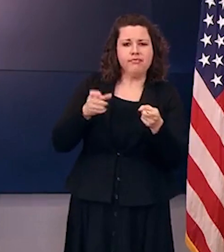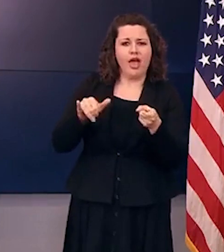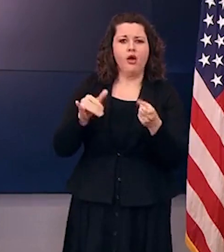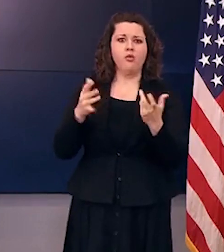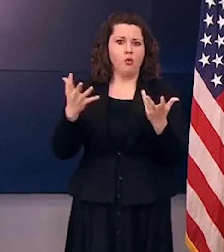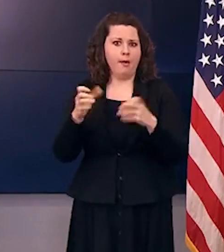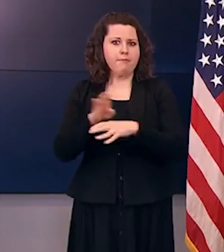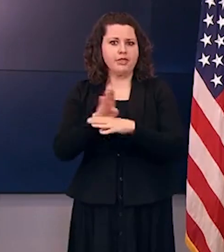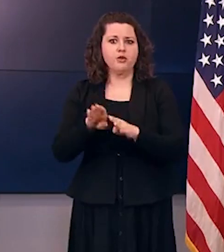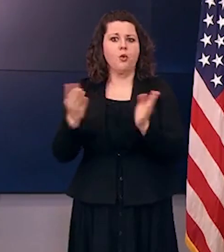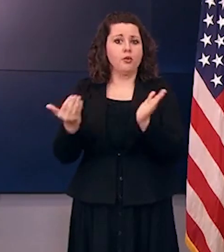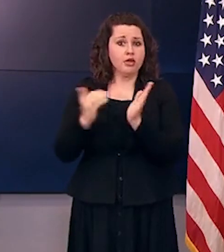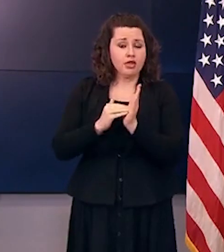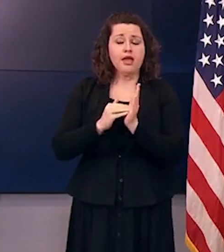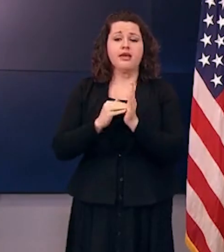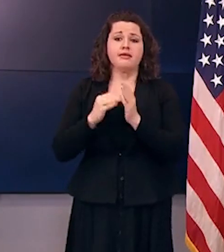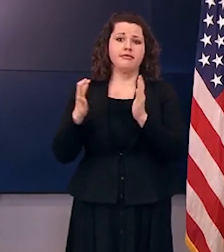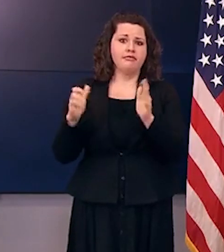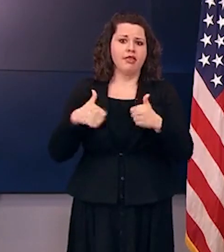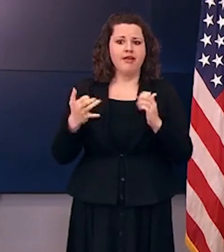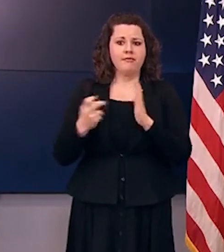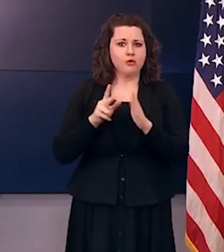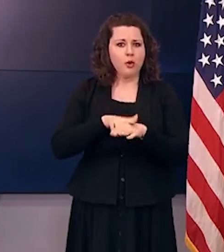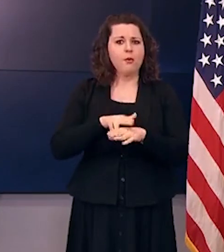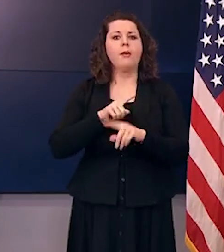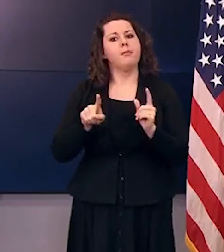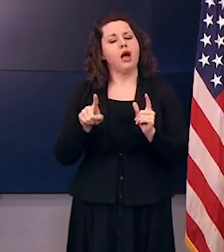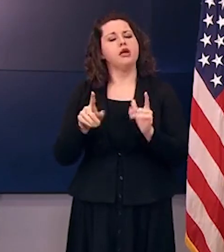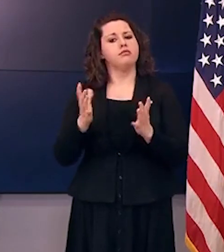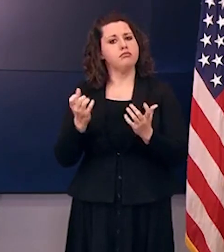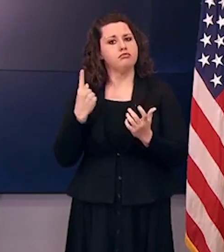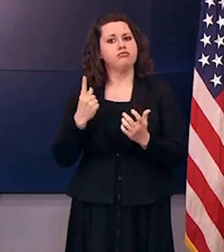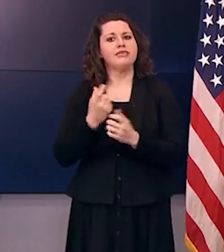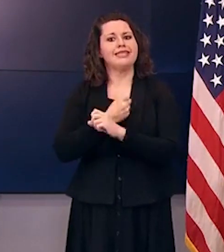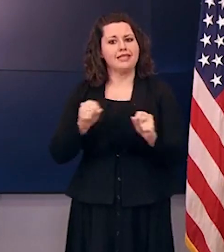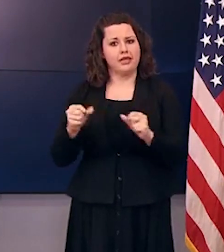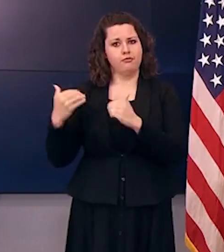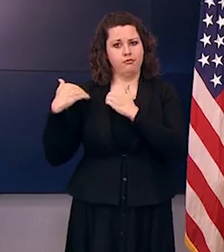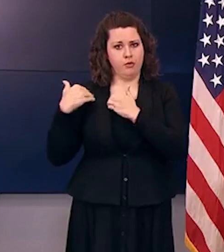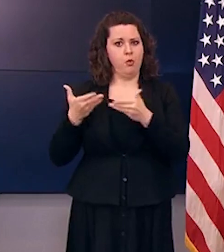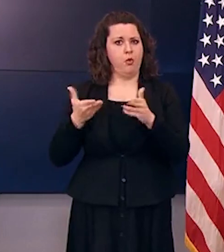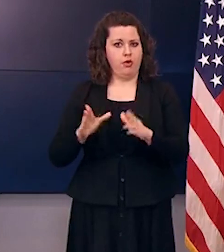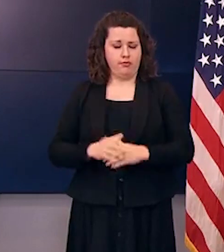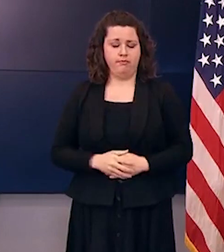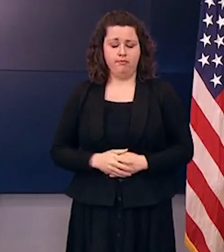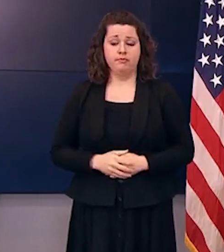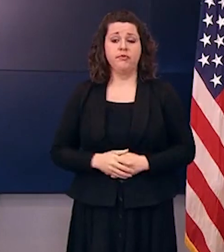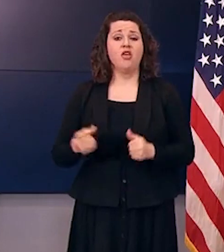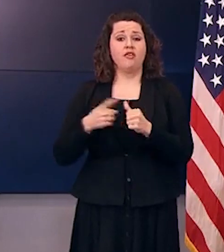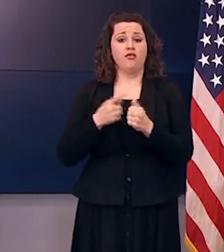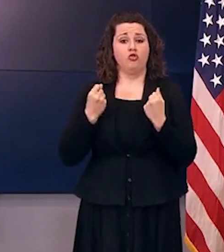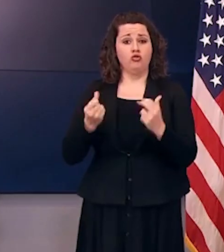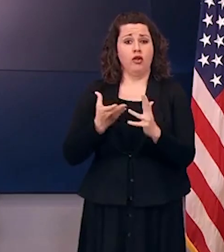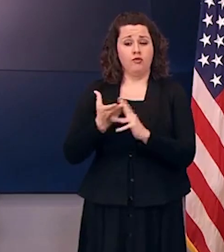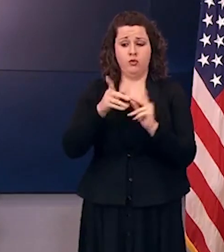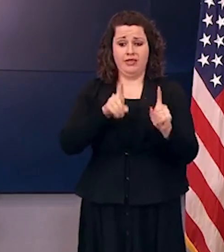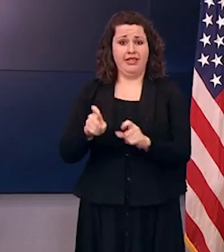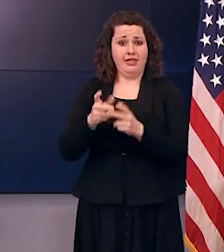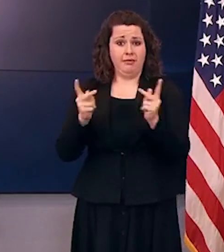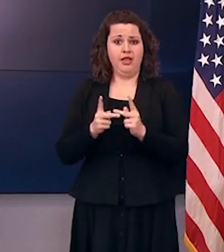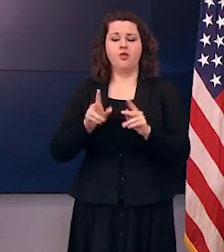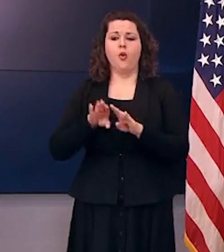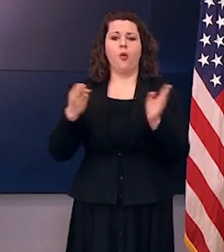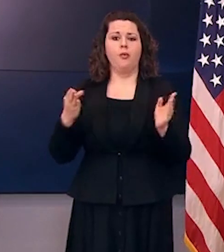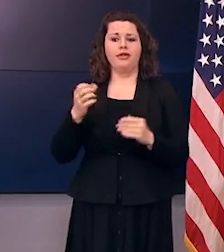businesses back up, get life back to normal, but do it in a very safe and responsible manner. Our first drive-through testing site opens